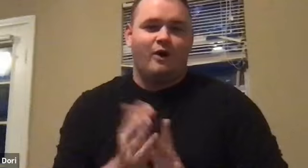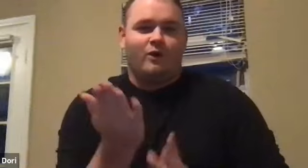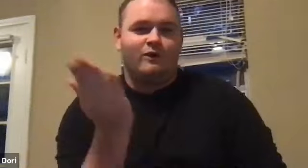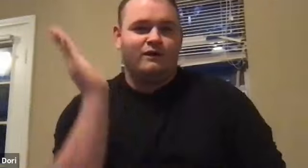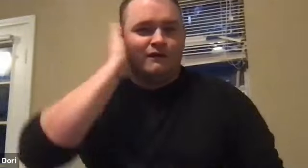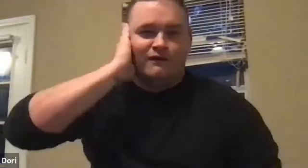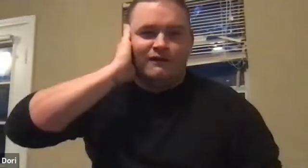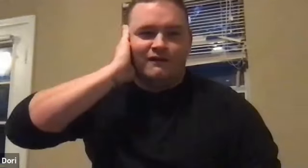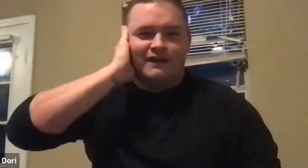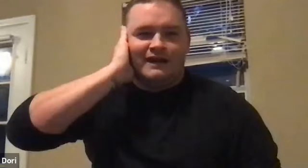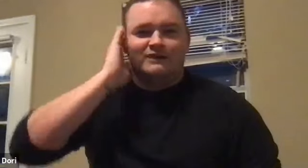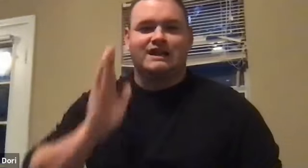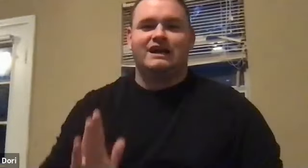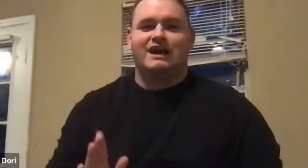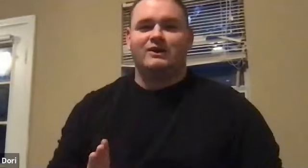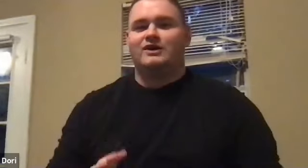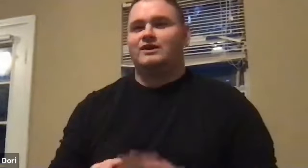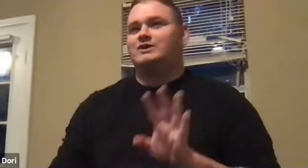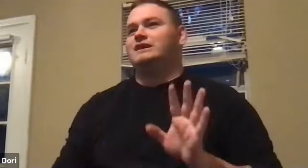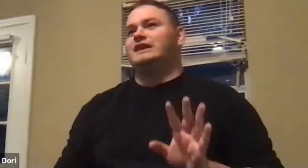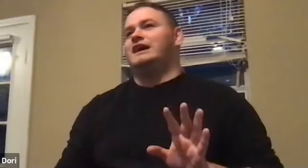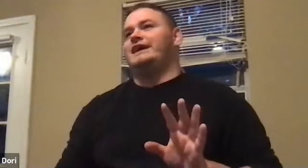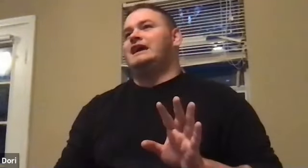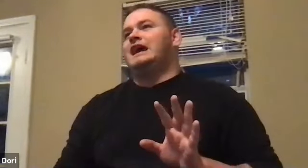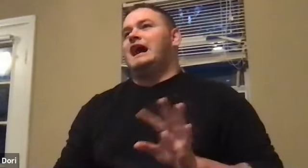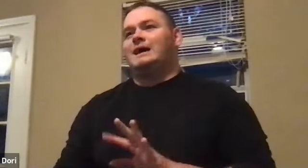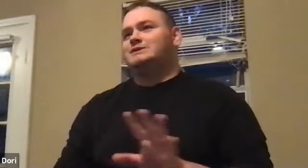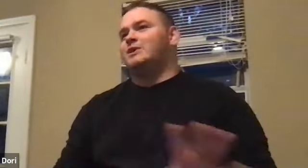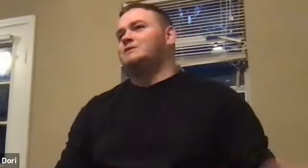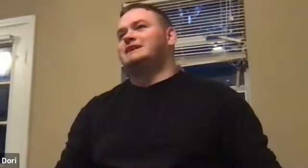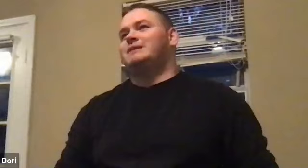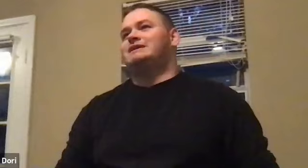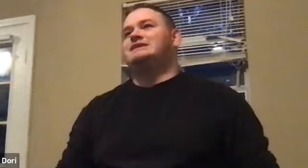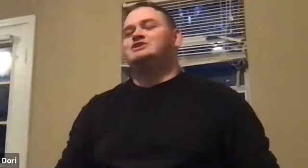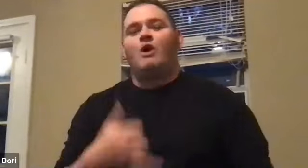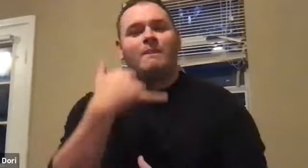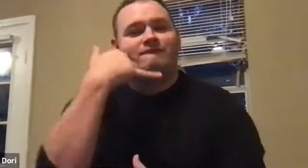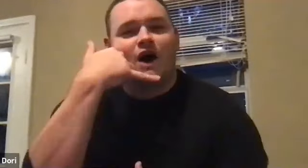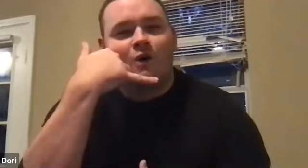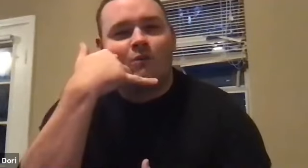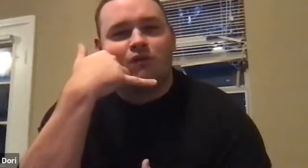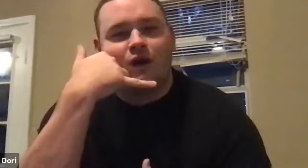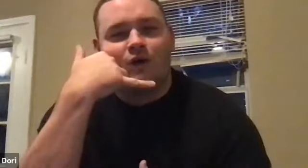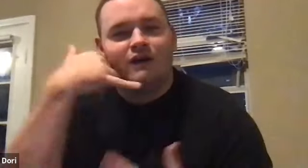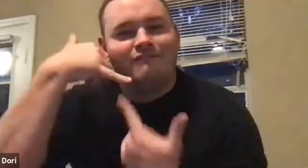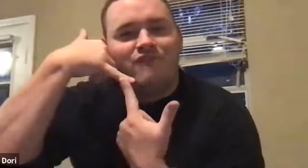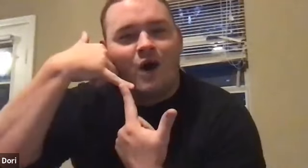whole. And I was like, "Oh, girl, no, you did not. I am so upset about this. You're on the phone, bro.